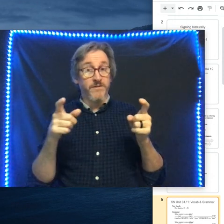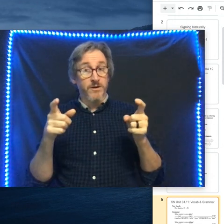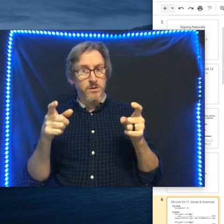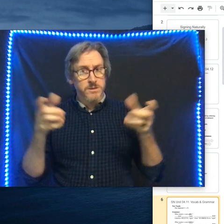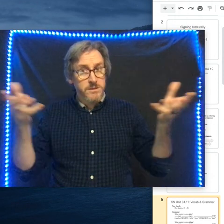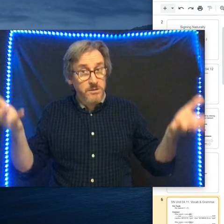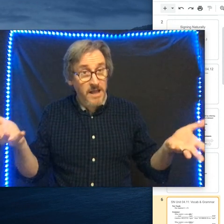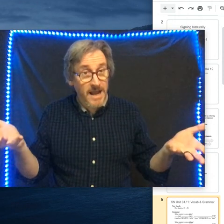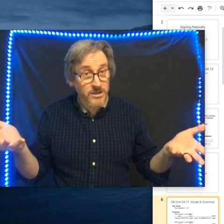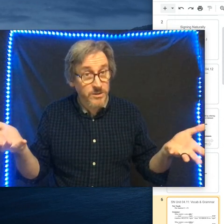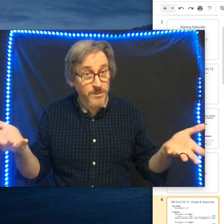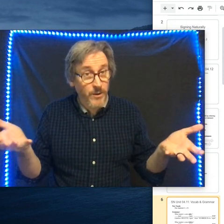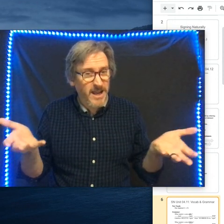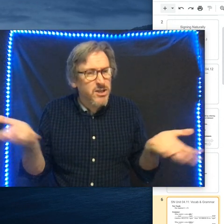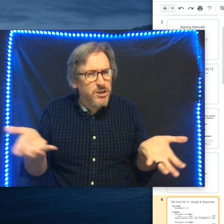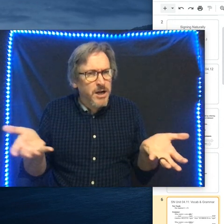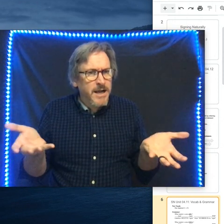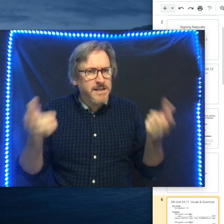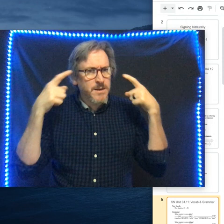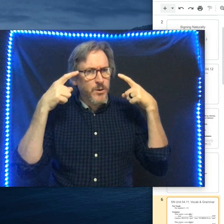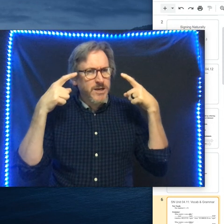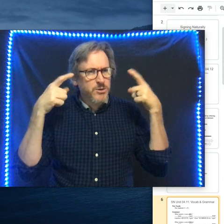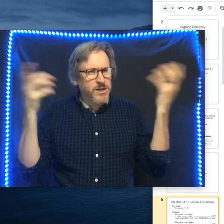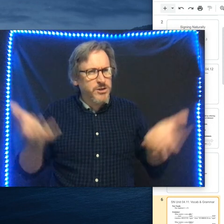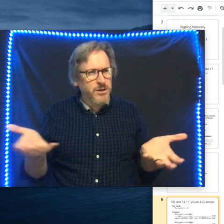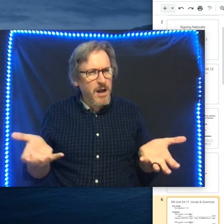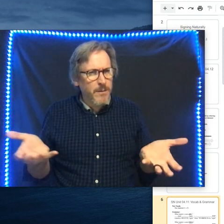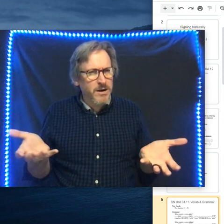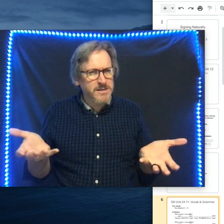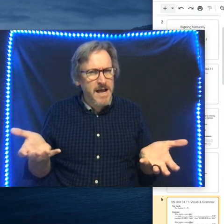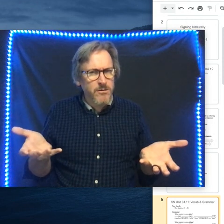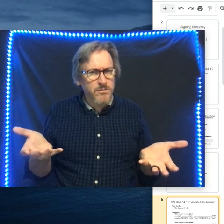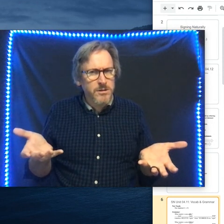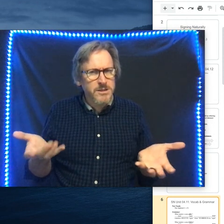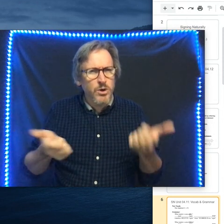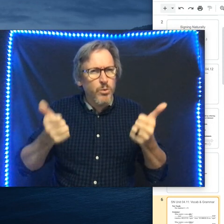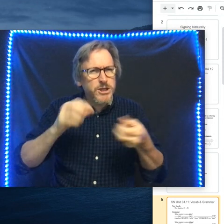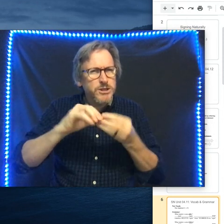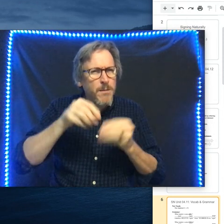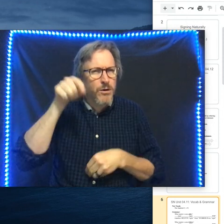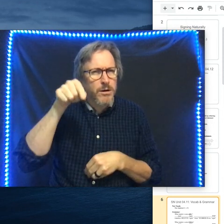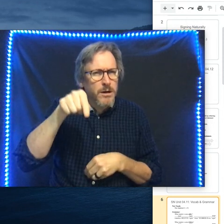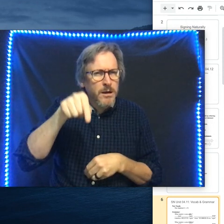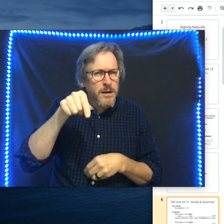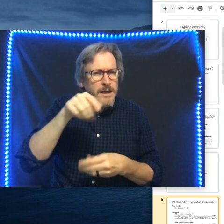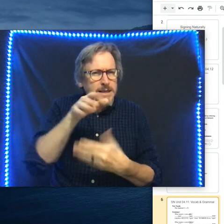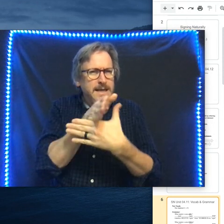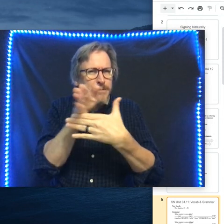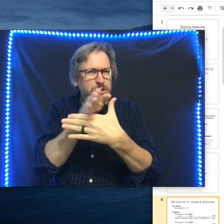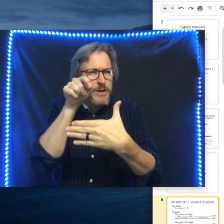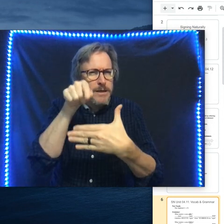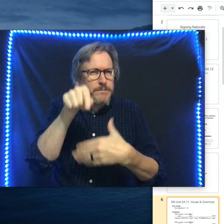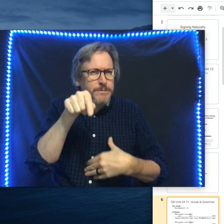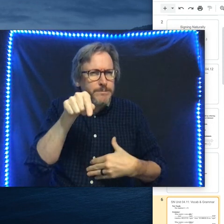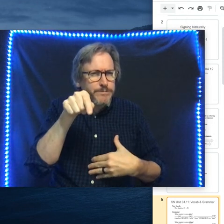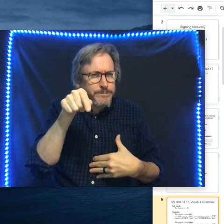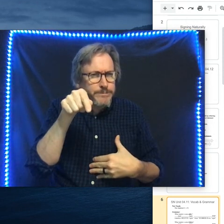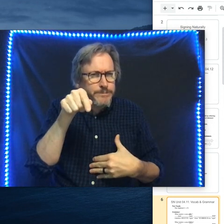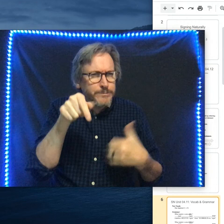Or if it goes line to a WH, it's a WH question, eyebrows down. So which number is in